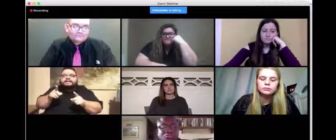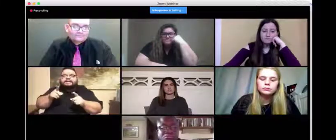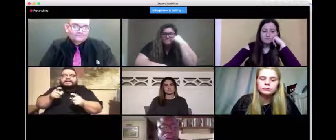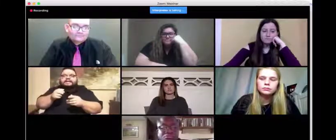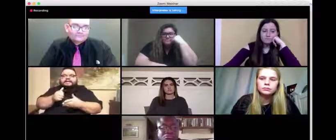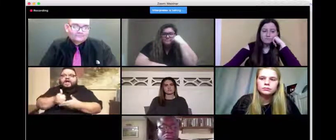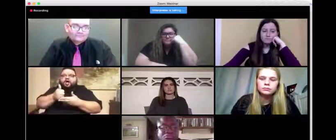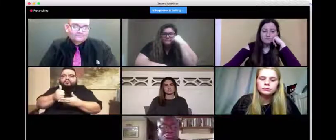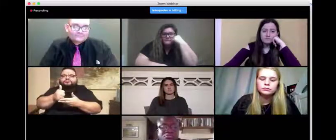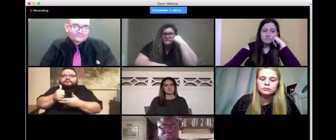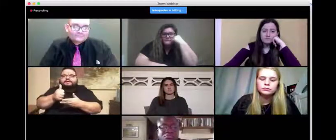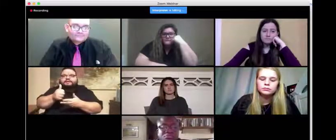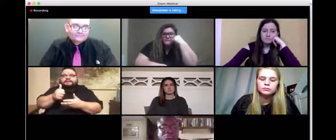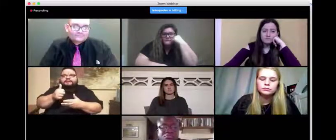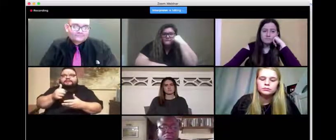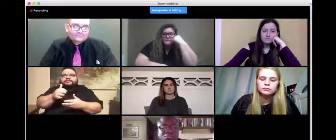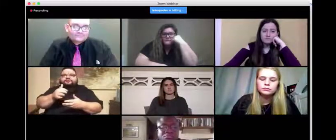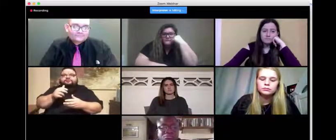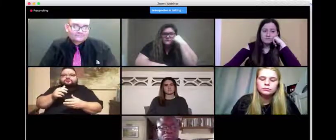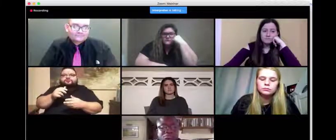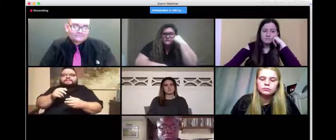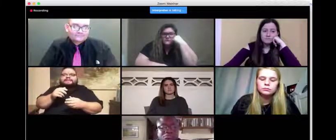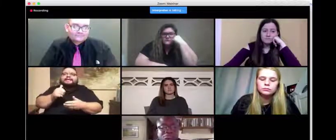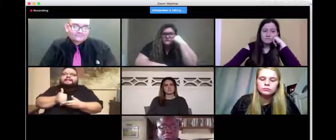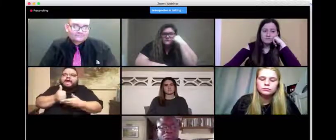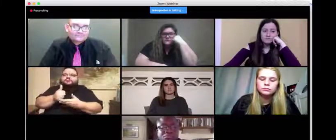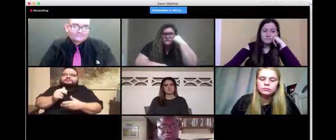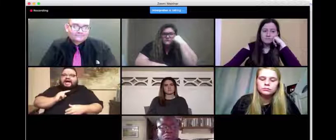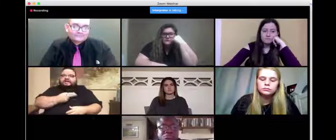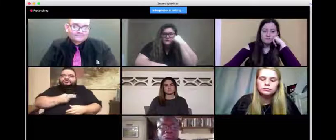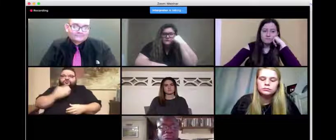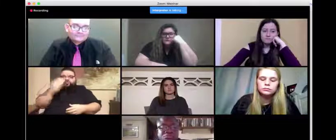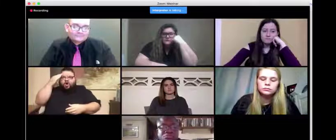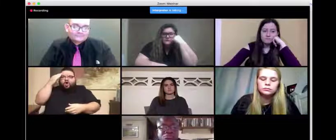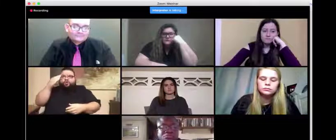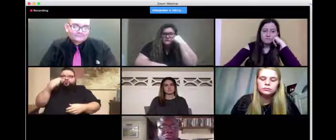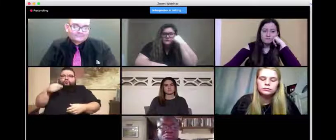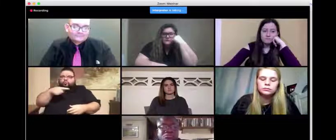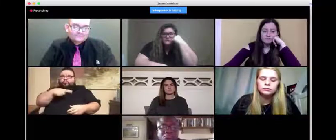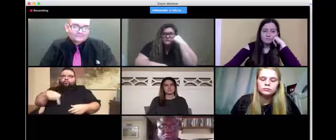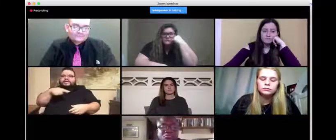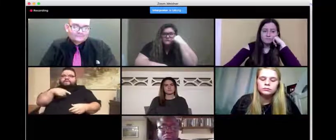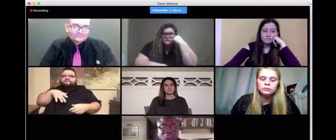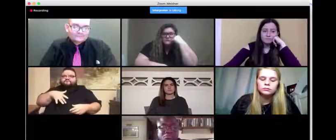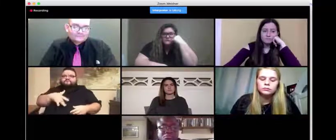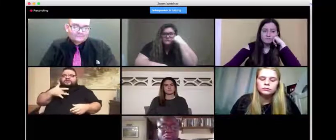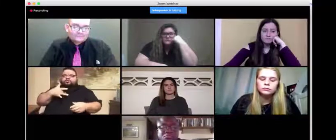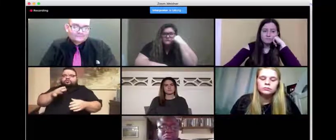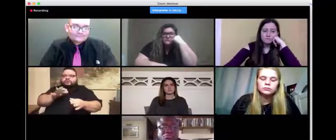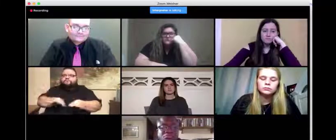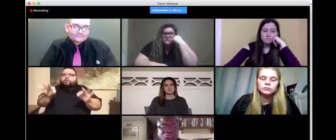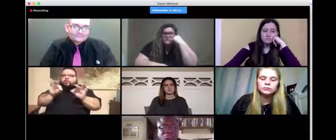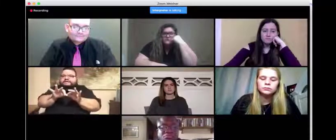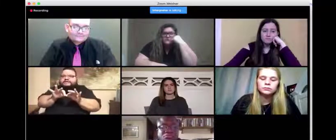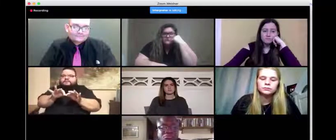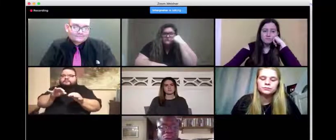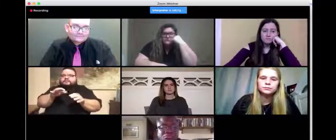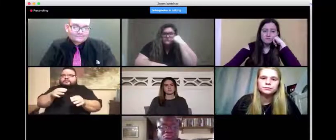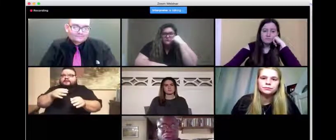it helps us to be aware, that we can feel important, that we can feel valued.